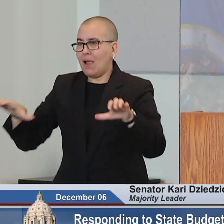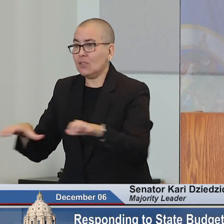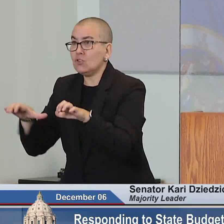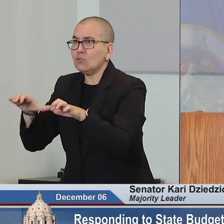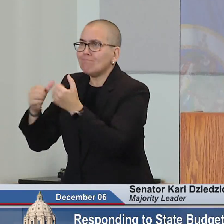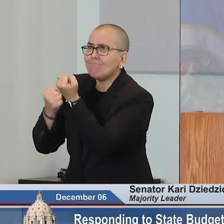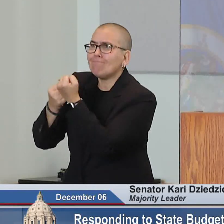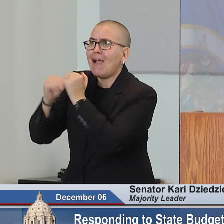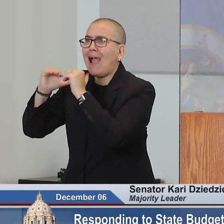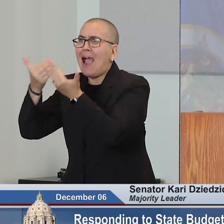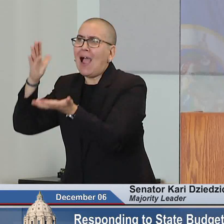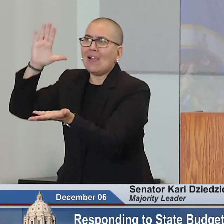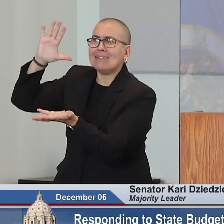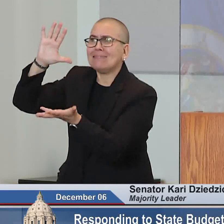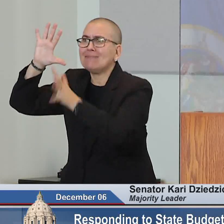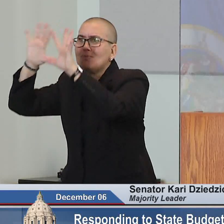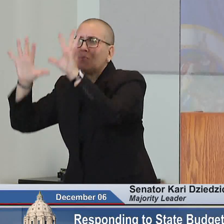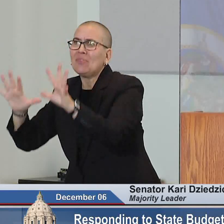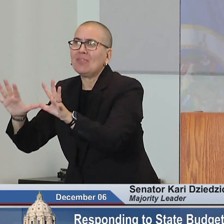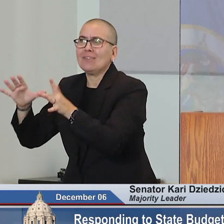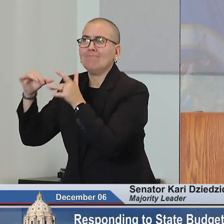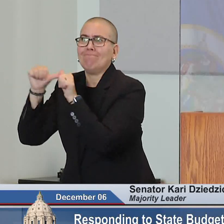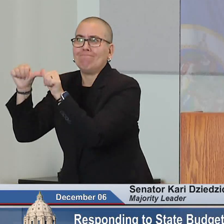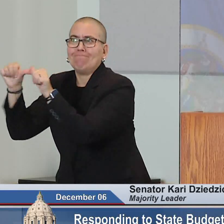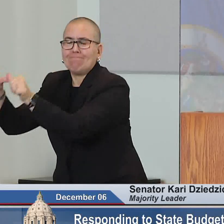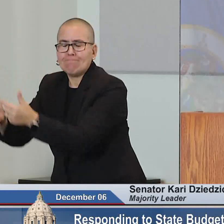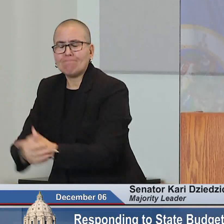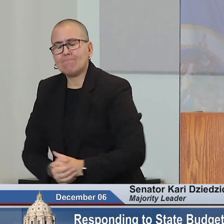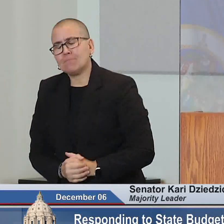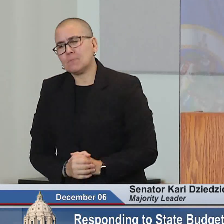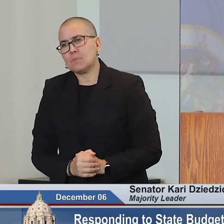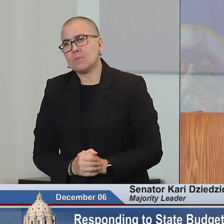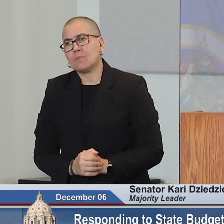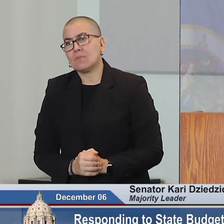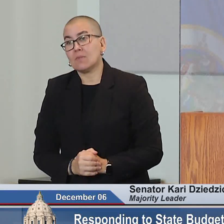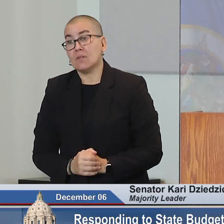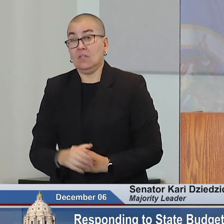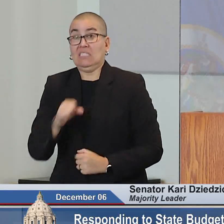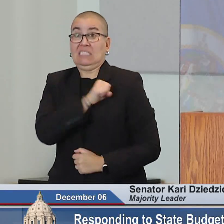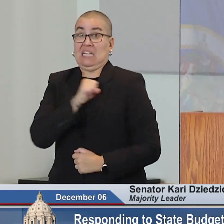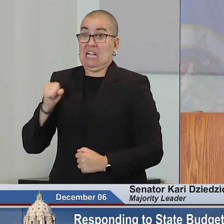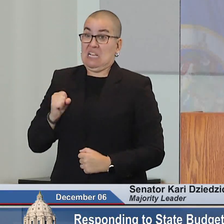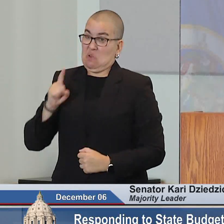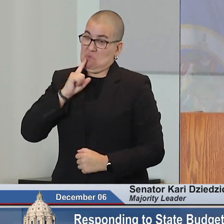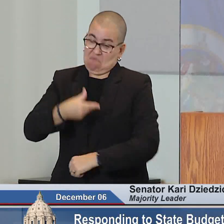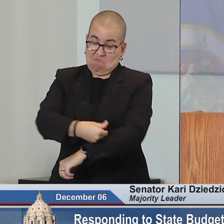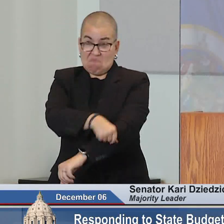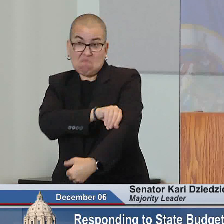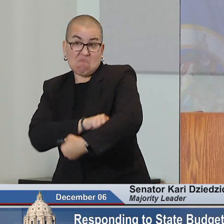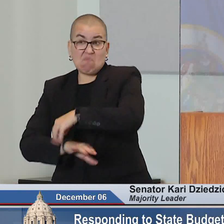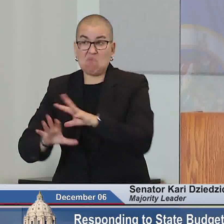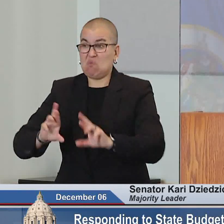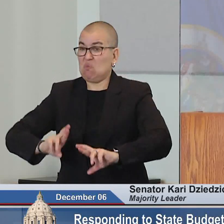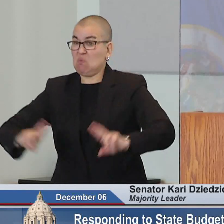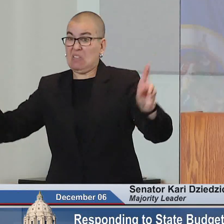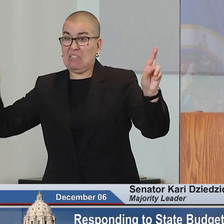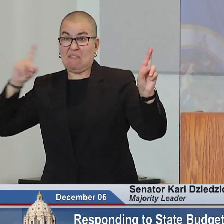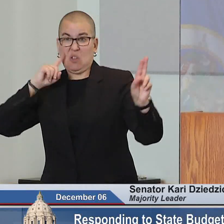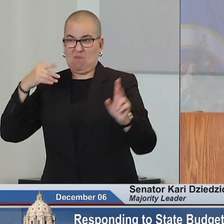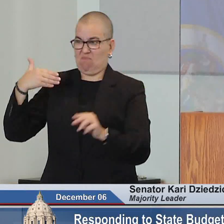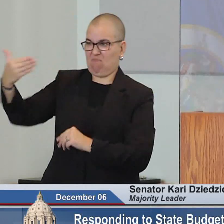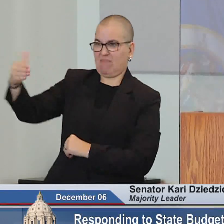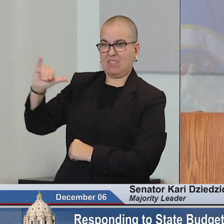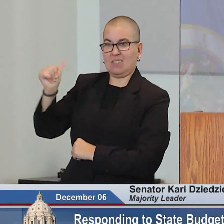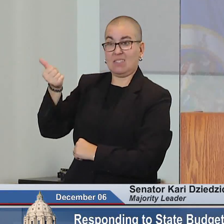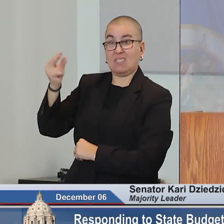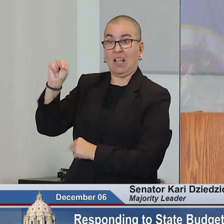With this projected surplus, the Senate DFL is ready to get to work in January on behalf of Minnesotans. We're ready to